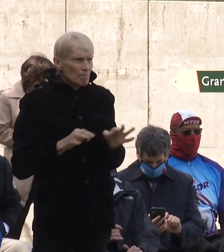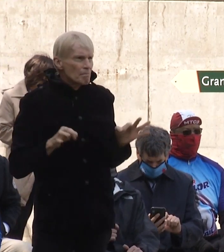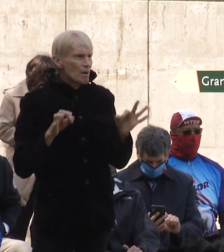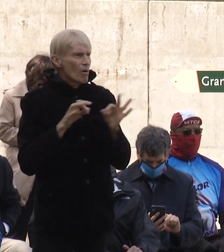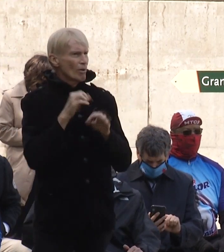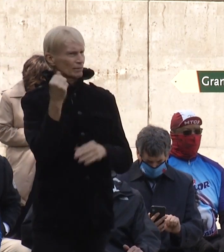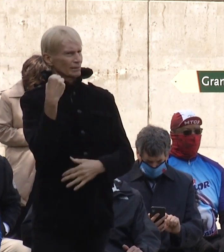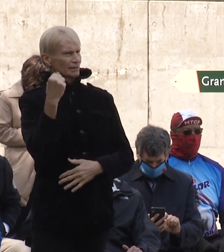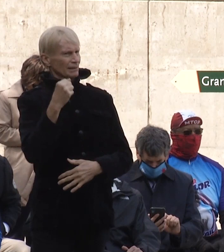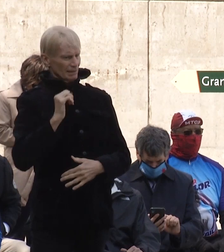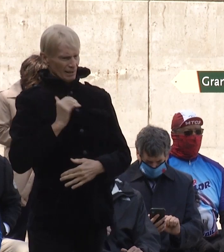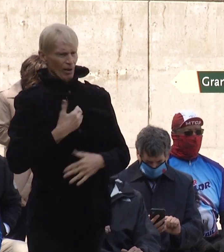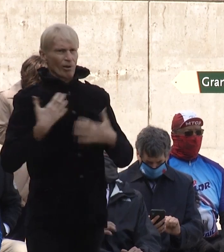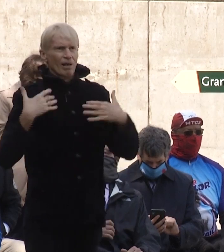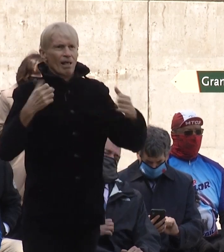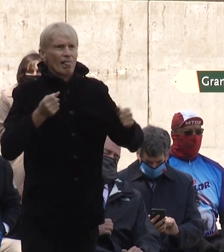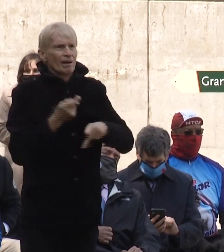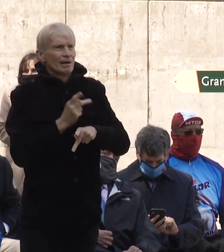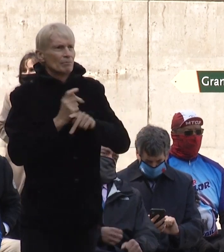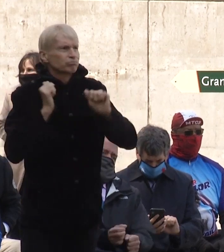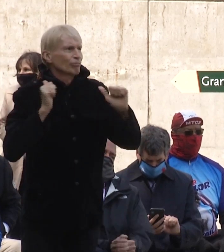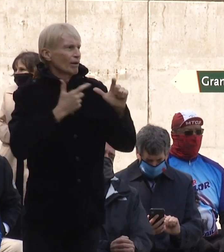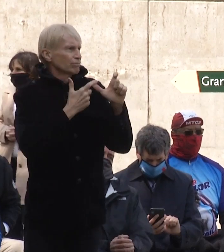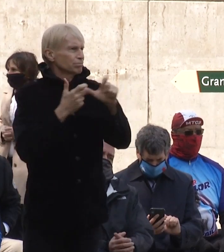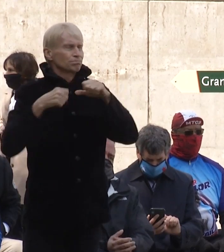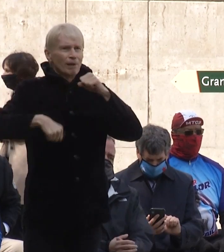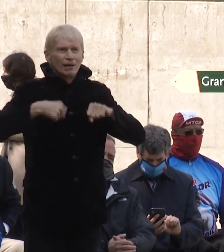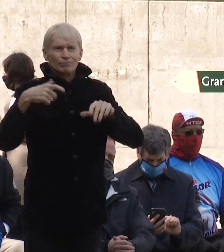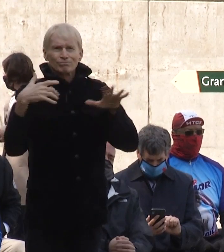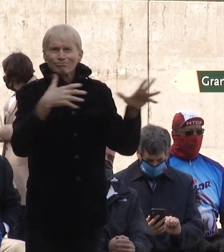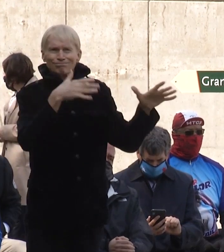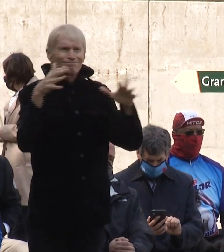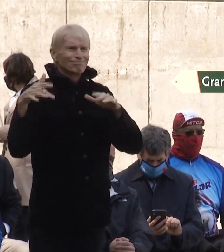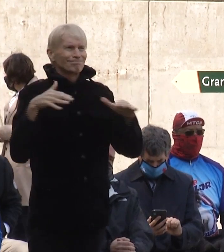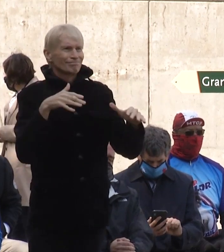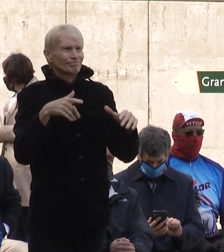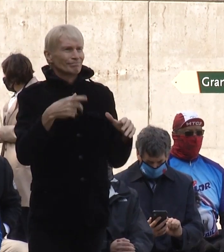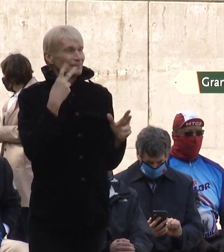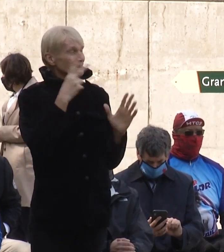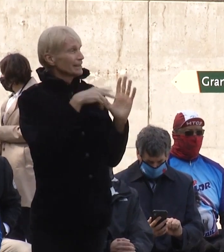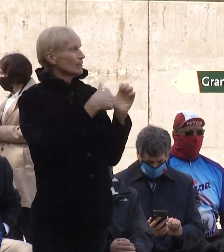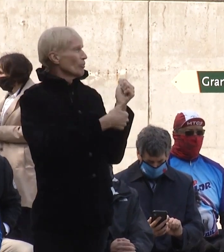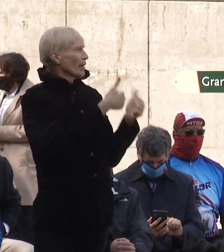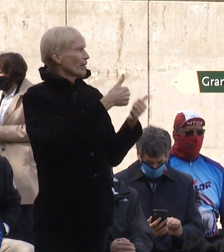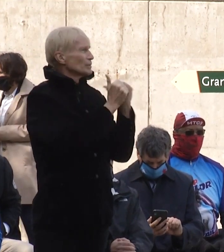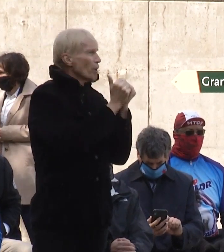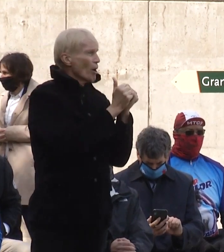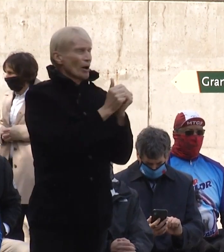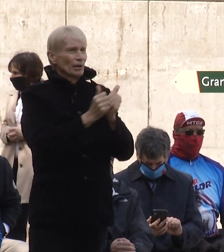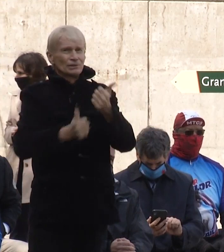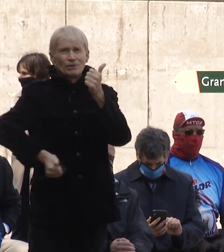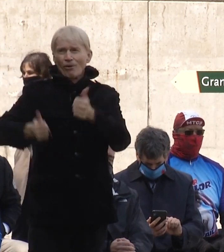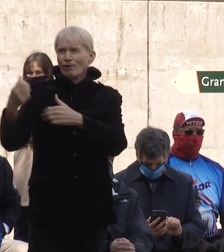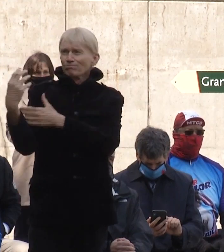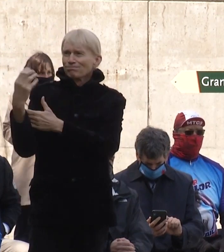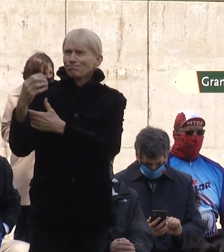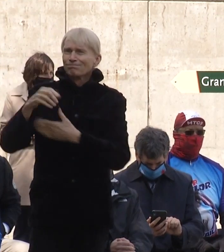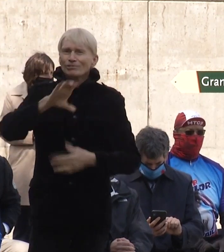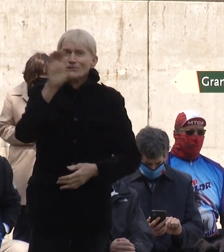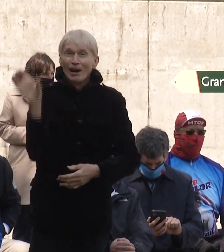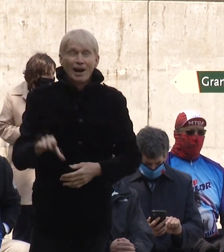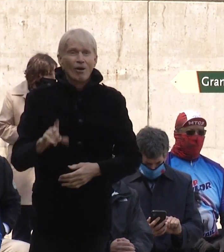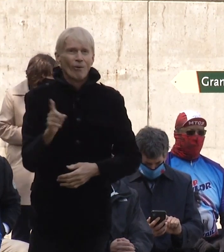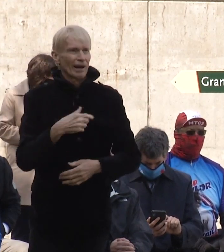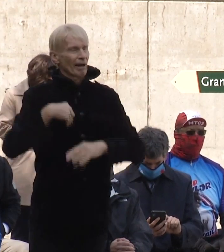is to their health and well-being. Every shot that you see, whether it's a sports event or something else that features Chicago, there's